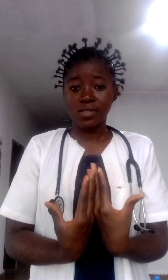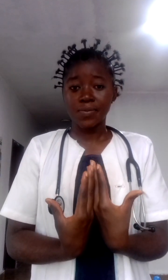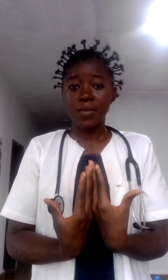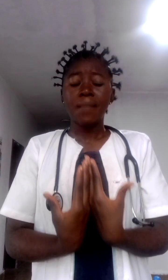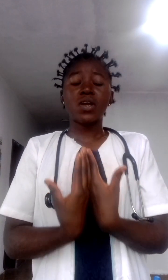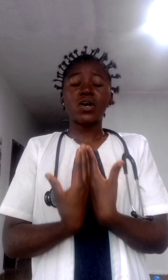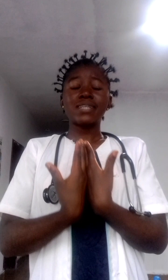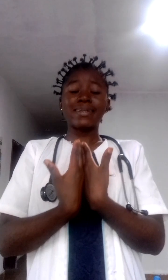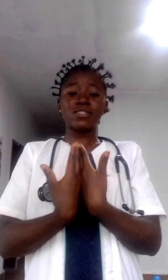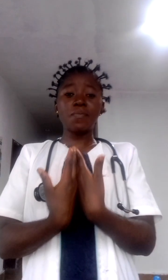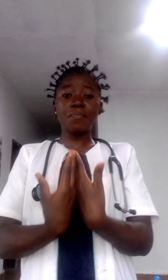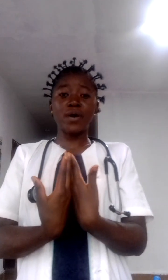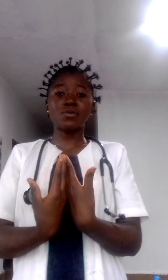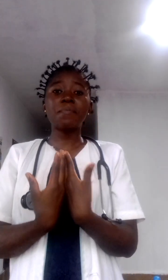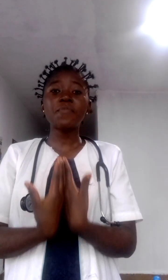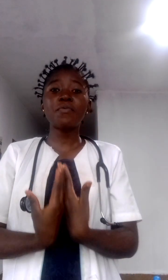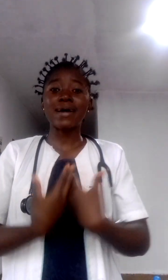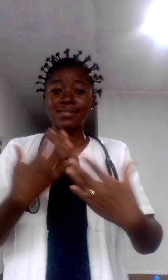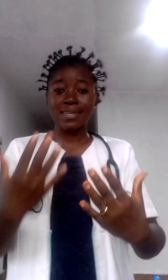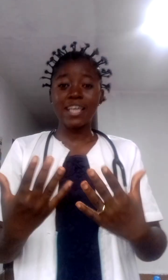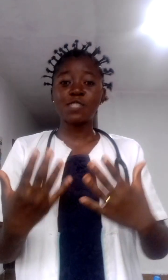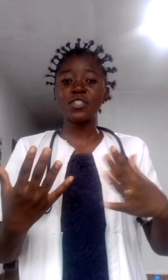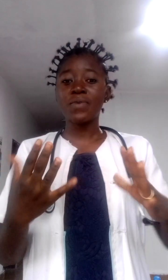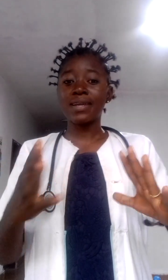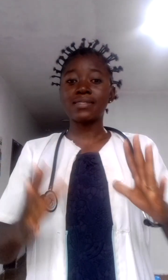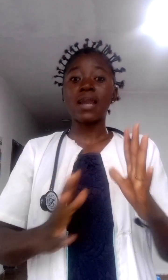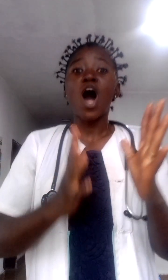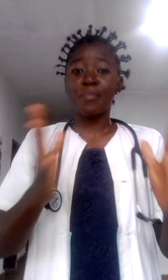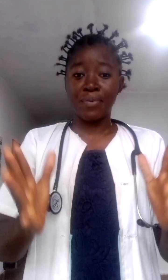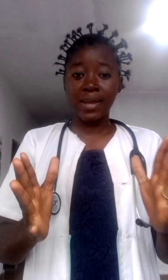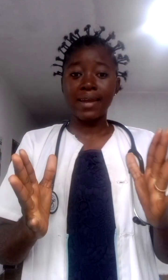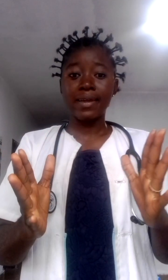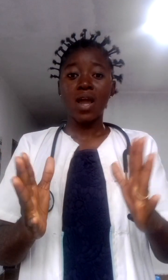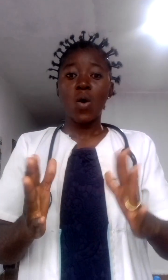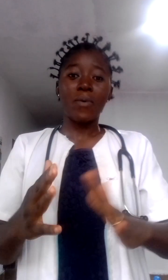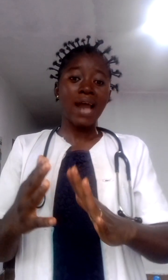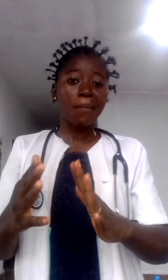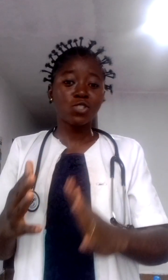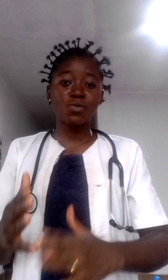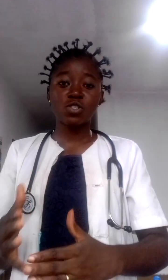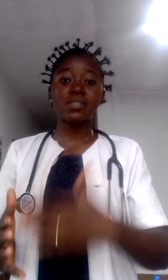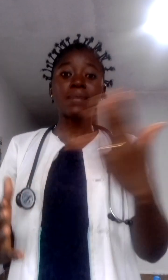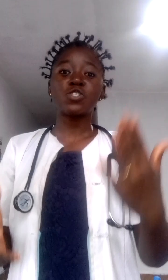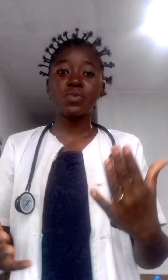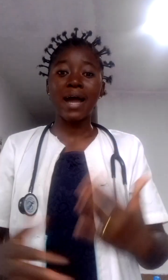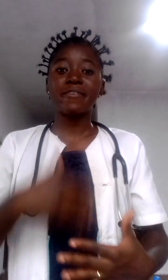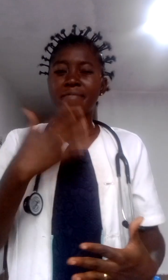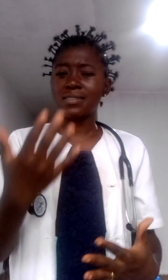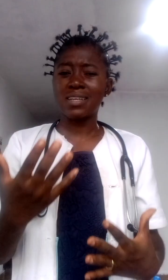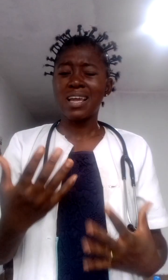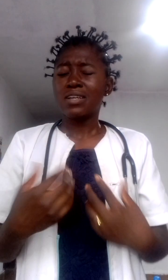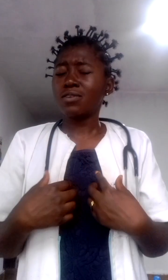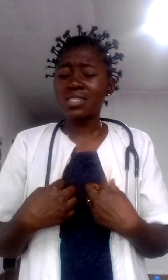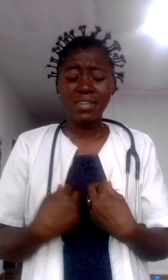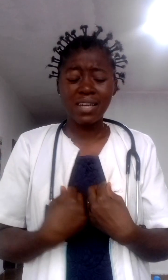comfort. Because at some point, when people are sick, especially when there's an outbreak and then one happens to be susceptible and infected, they'll just feel like,